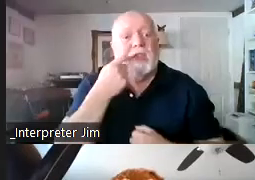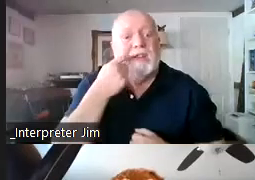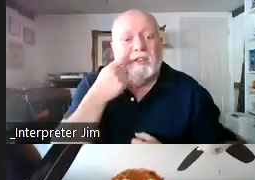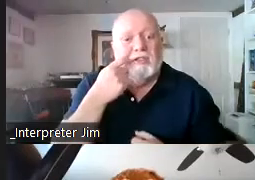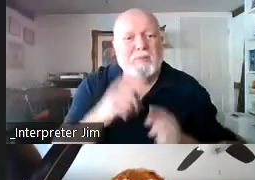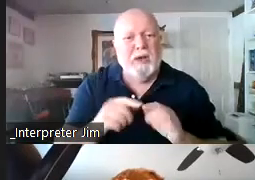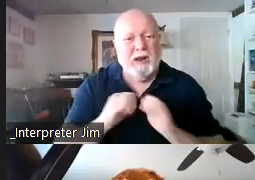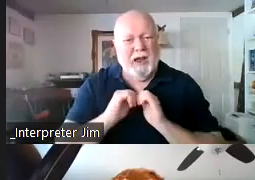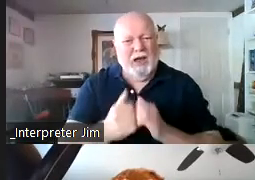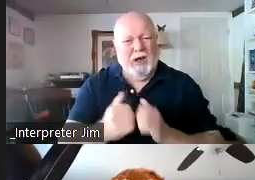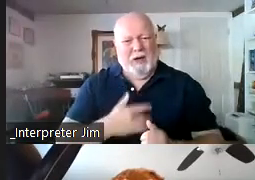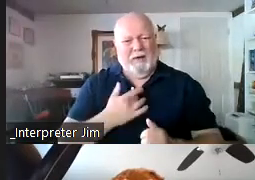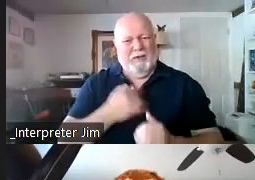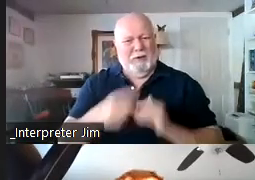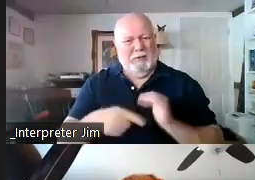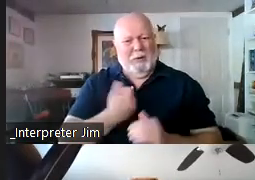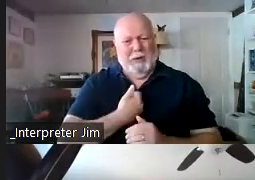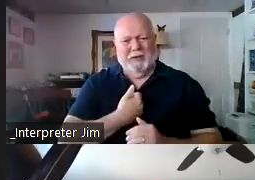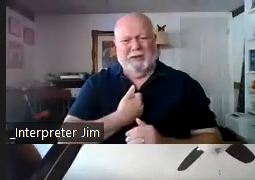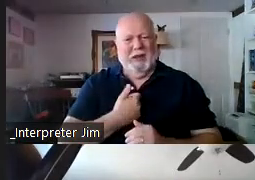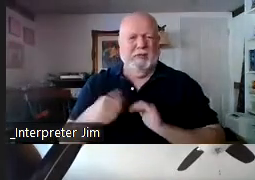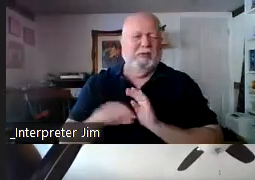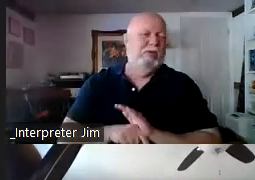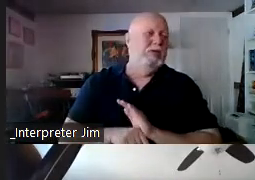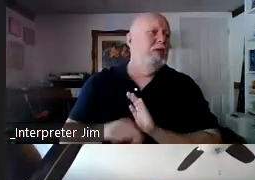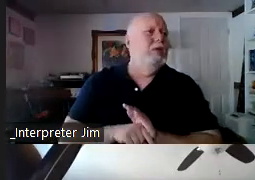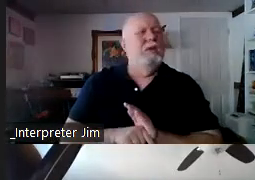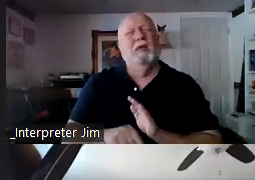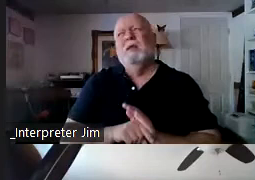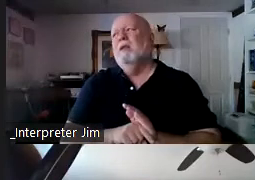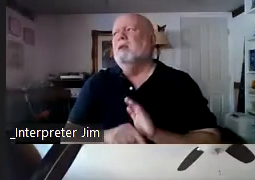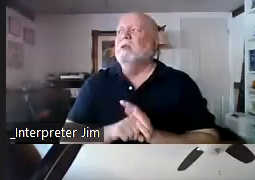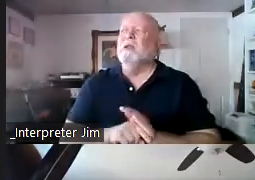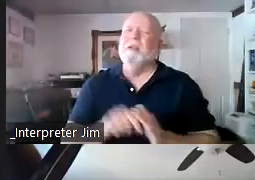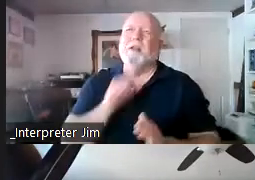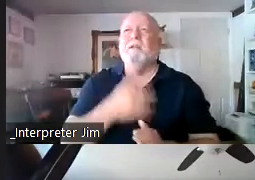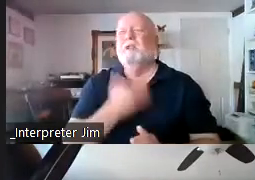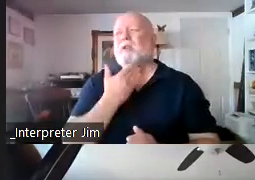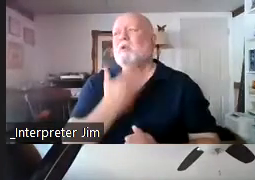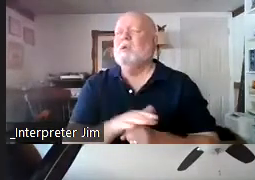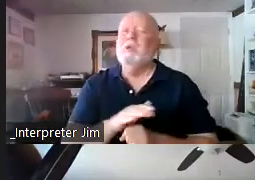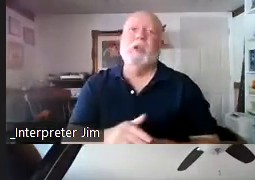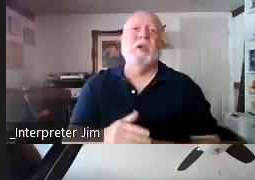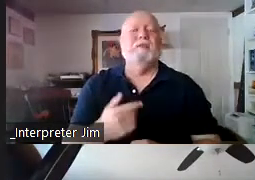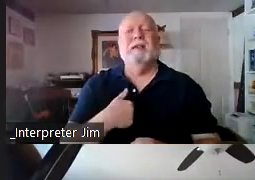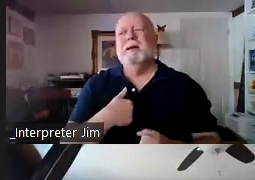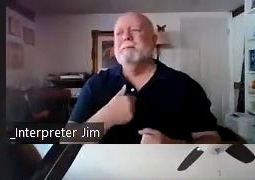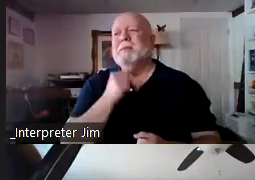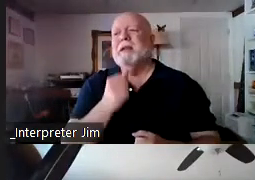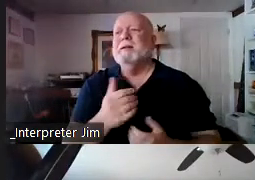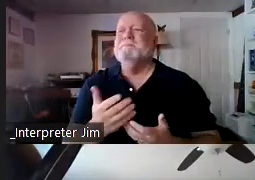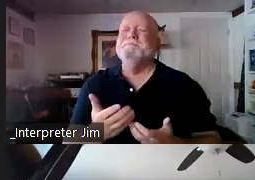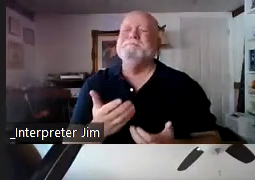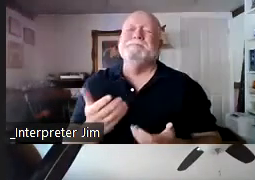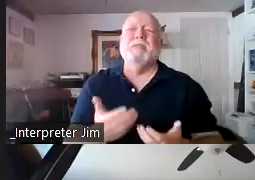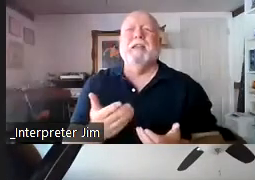just like all just came pouring out, like of not feeling good enough about myself and feeling like I just wasn't, like, I just